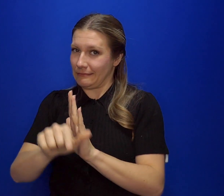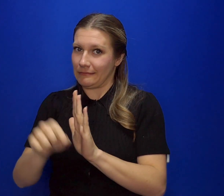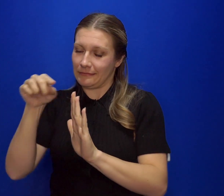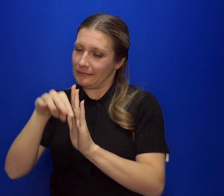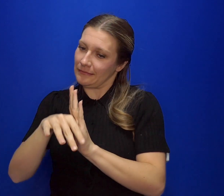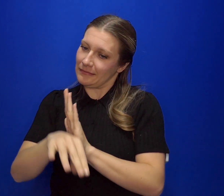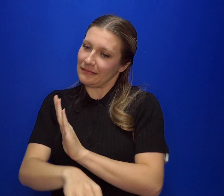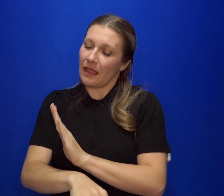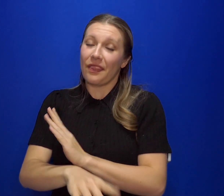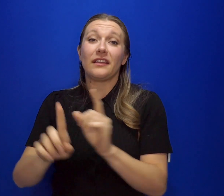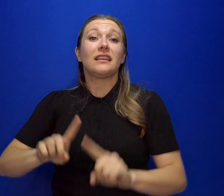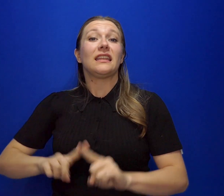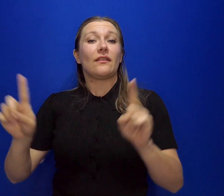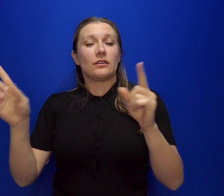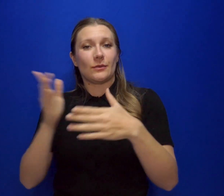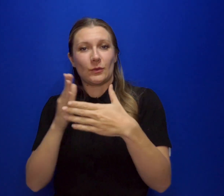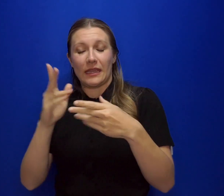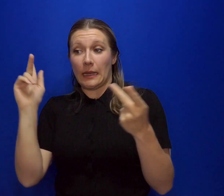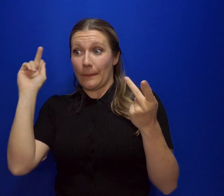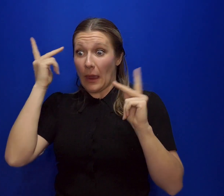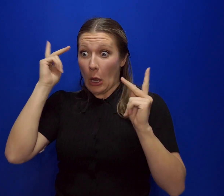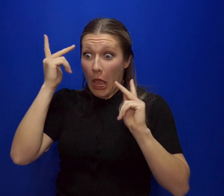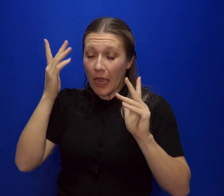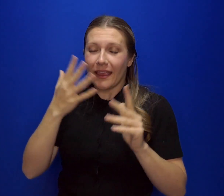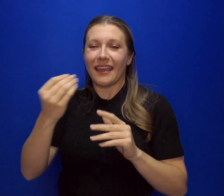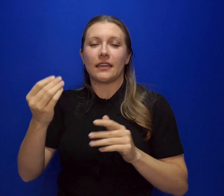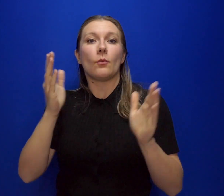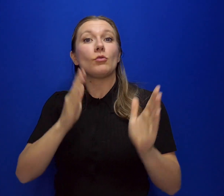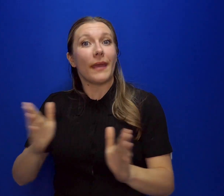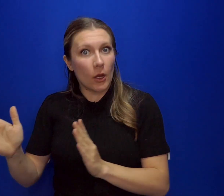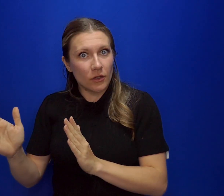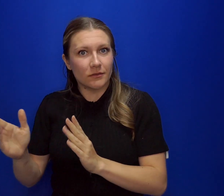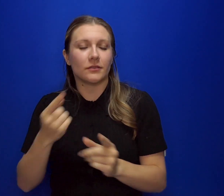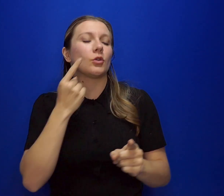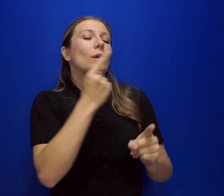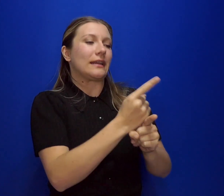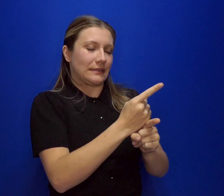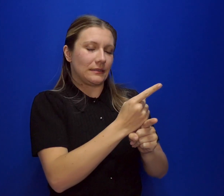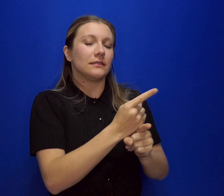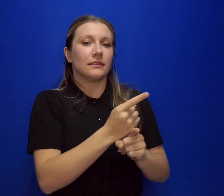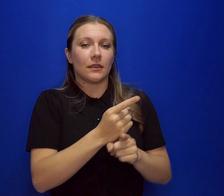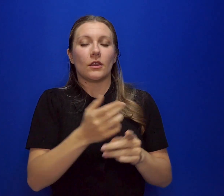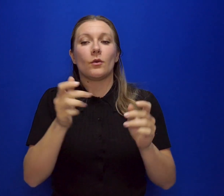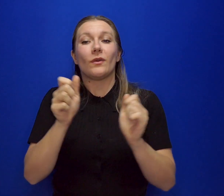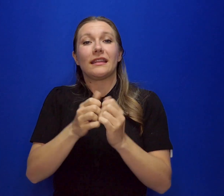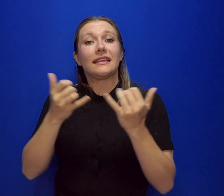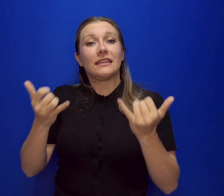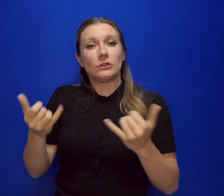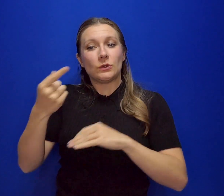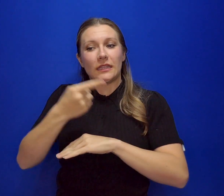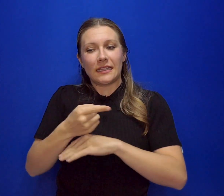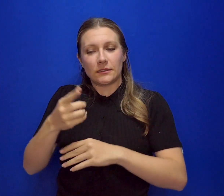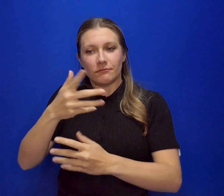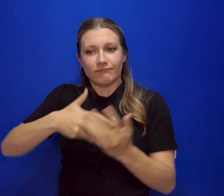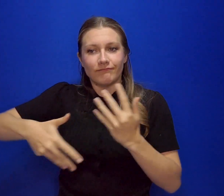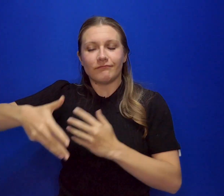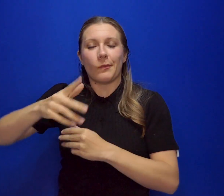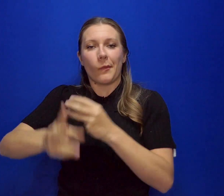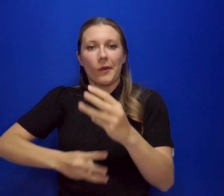being paranoid and being prepared. You can't. Correct. You need to be, you know, in a modern society, you know, somebody in America